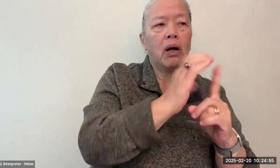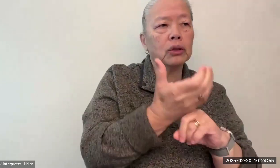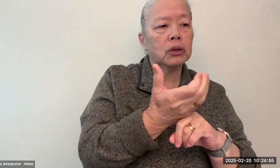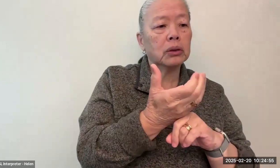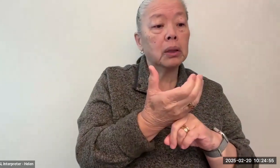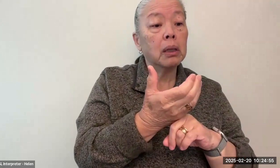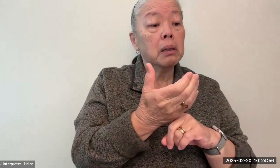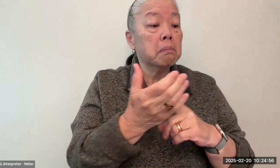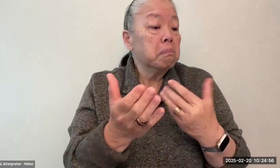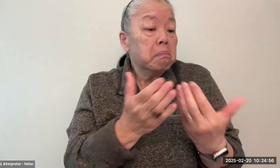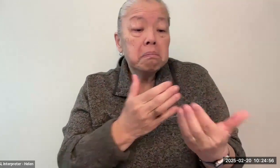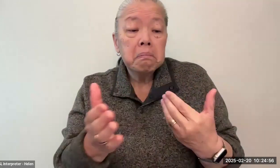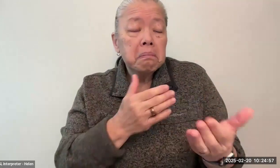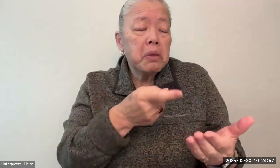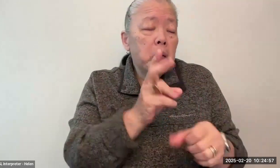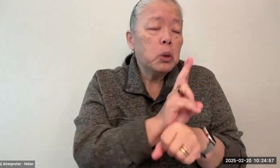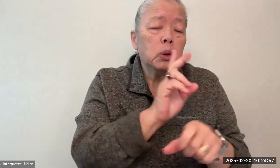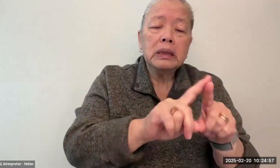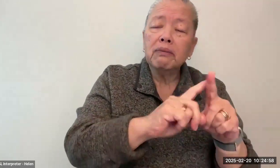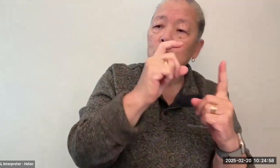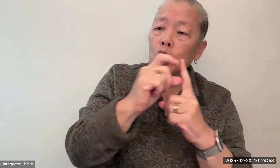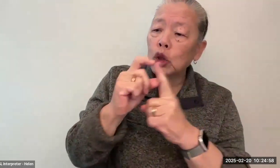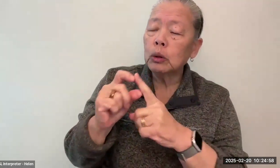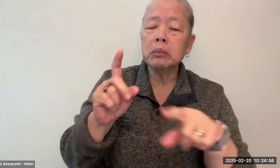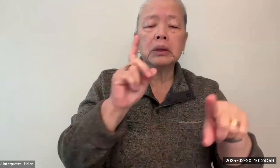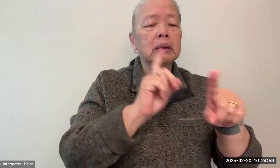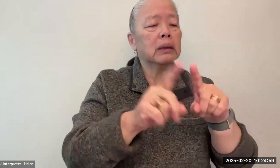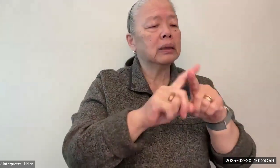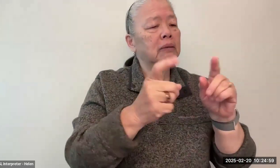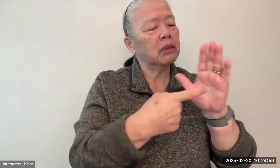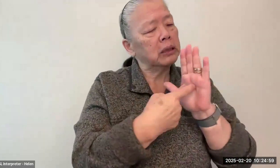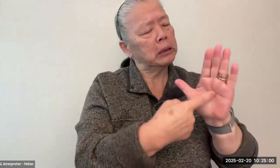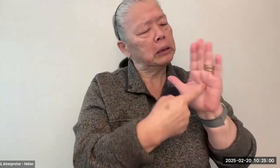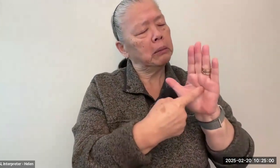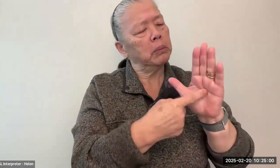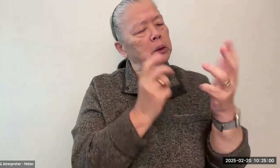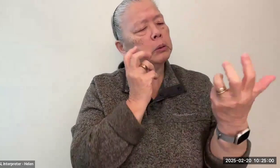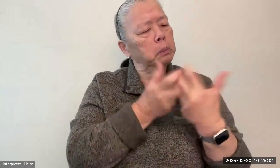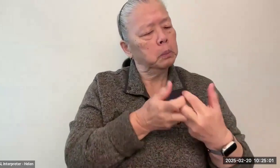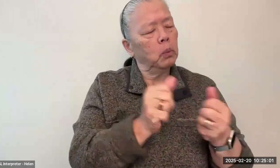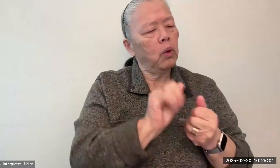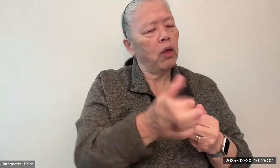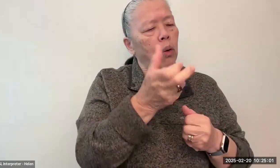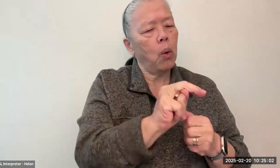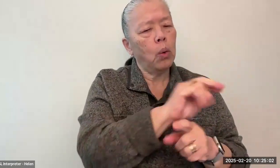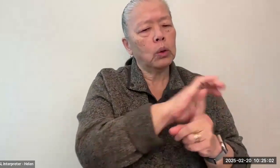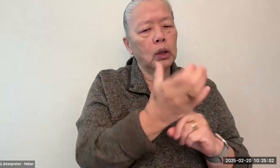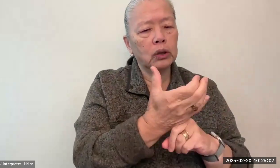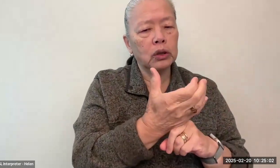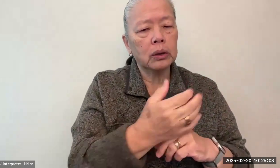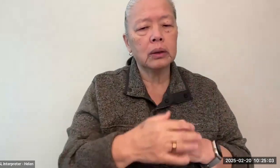using terms, symbols, and concepts indigenous to each culture. Again, regionalization is